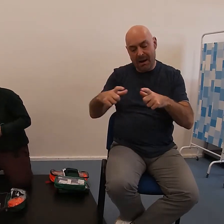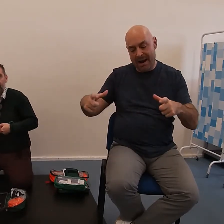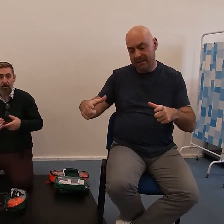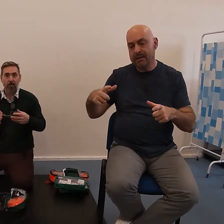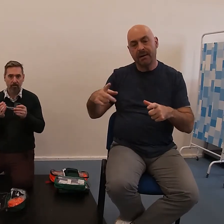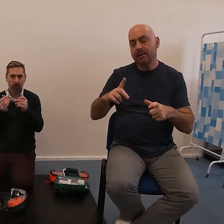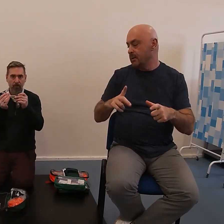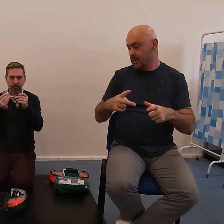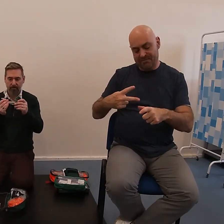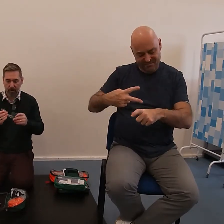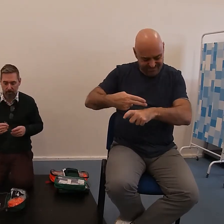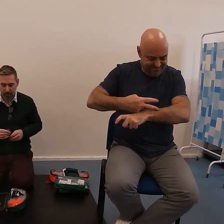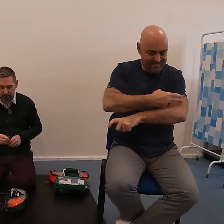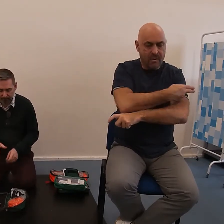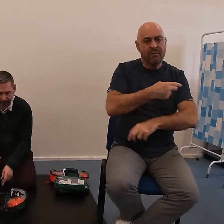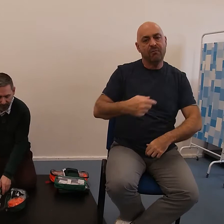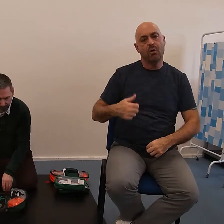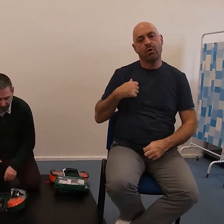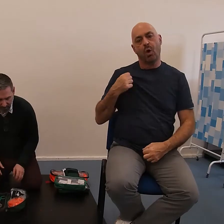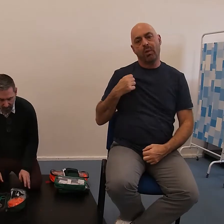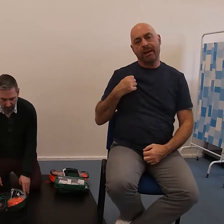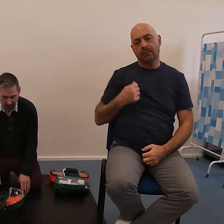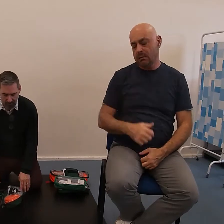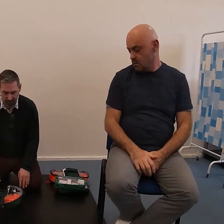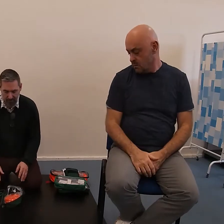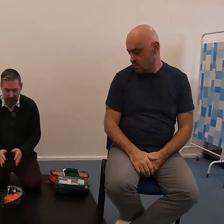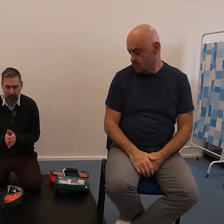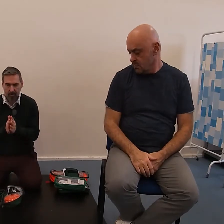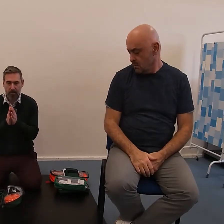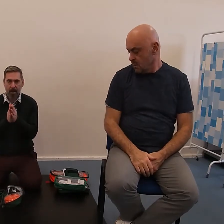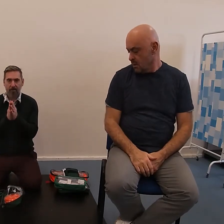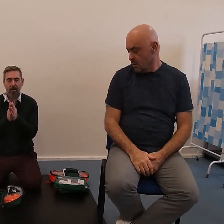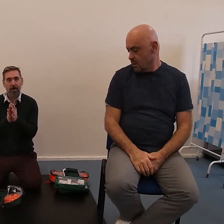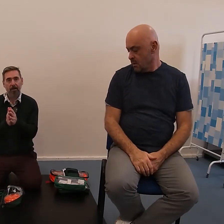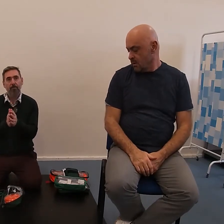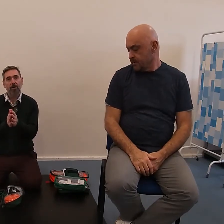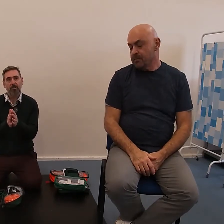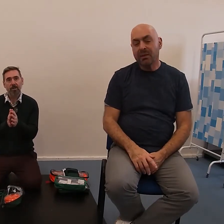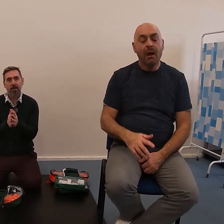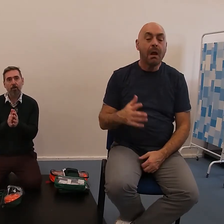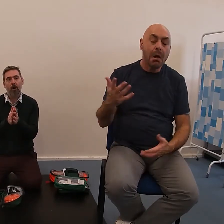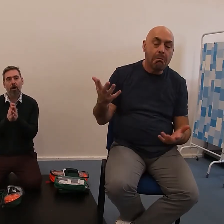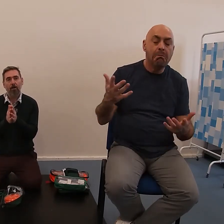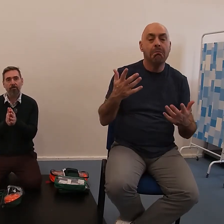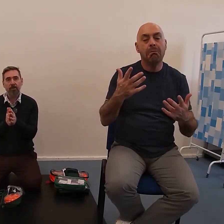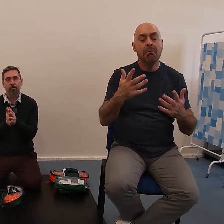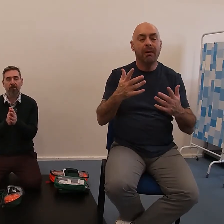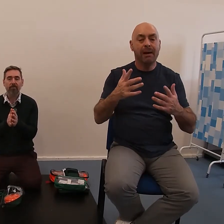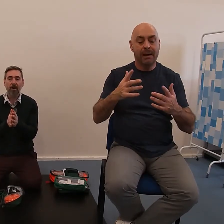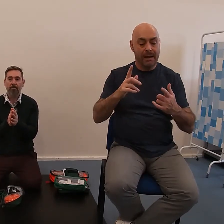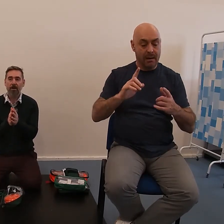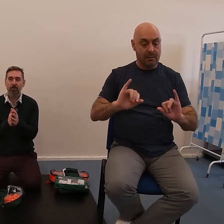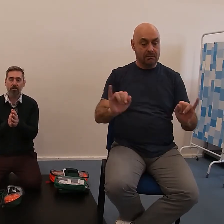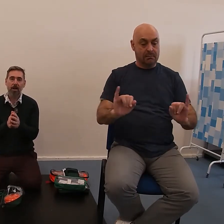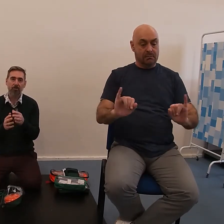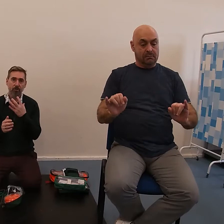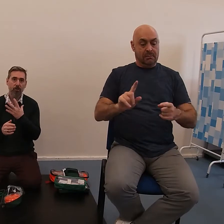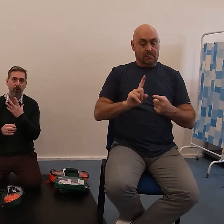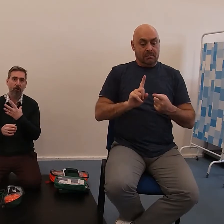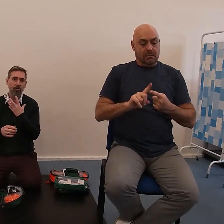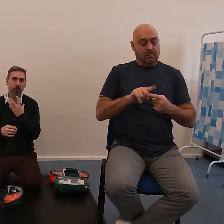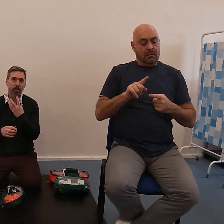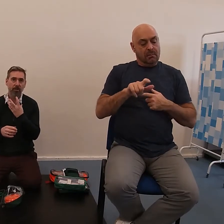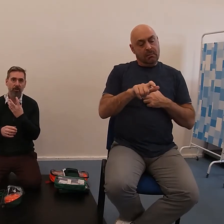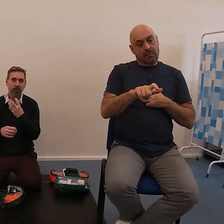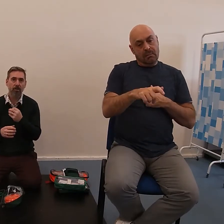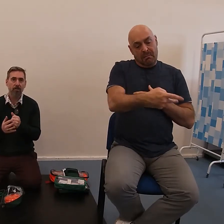is for you for removing of clothing. Now, if we have a medical emergency, quite often we find a patient has